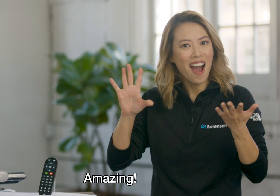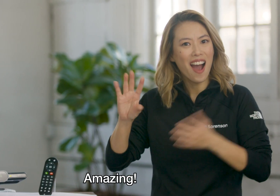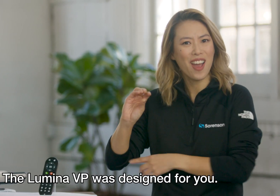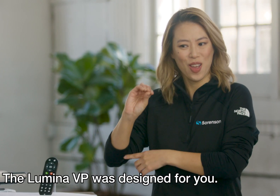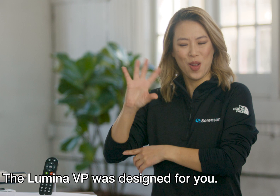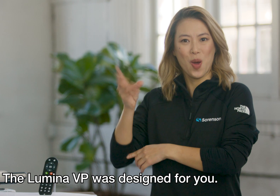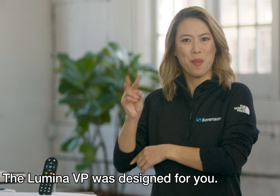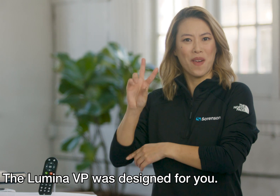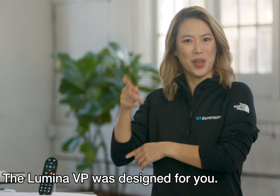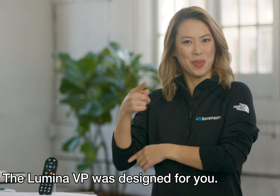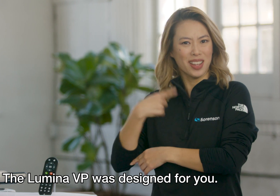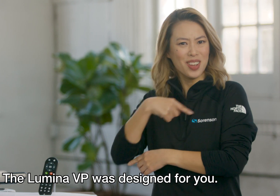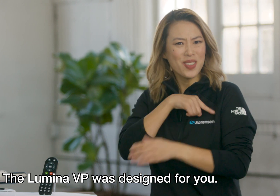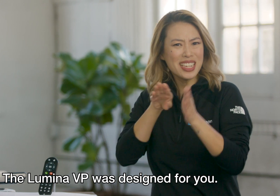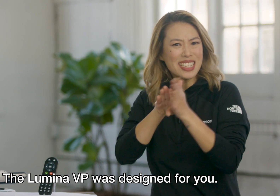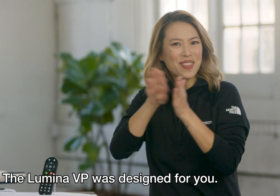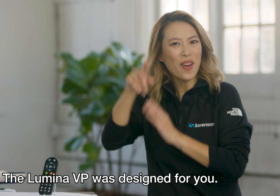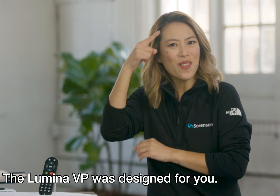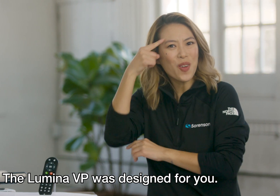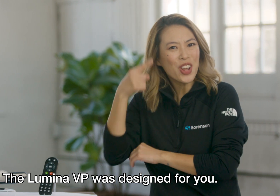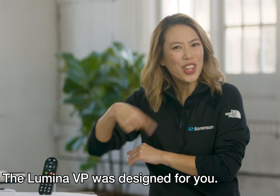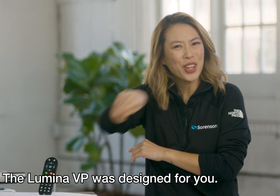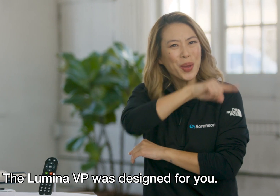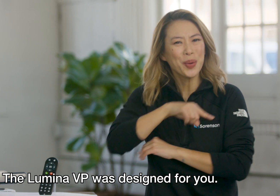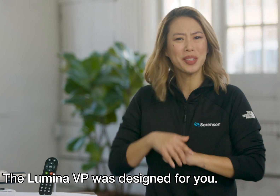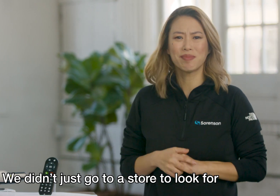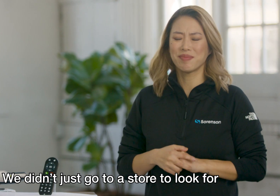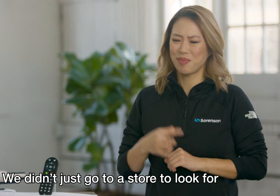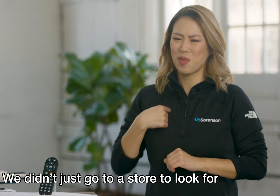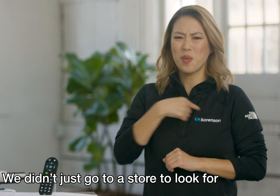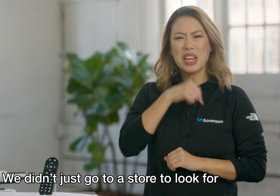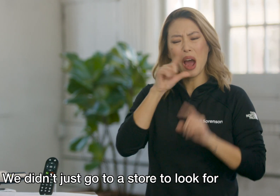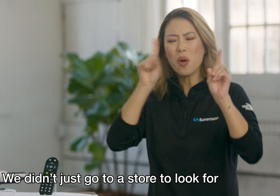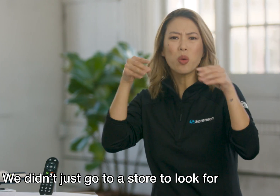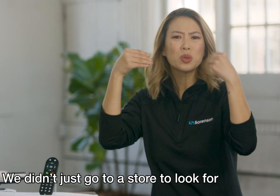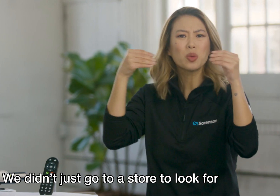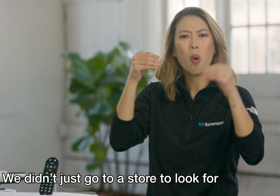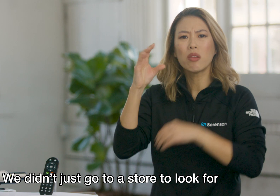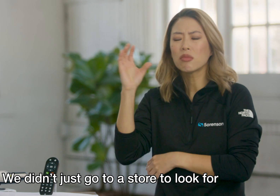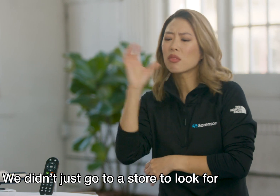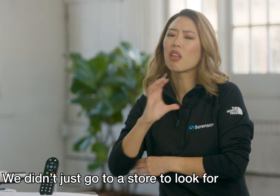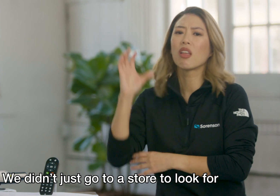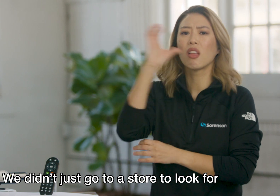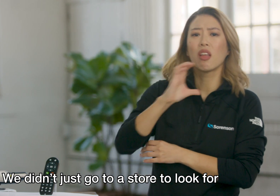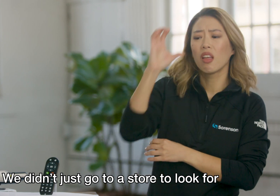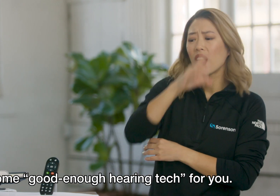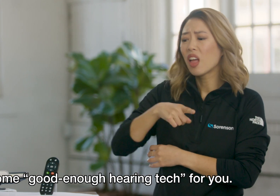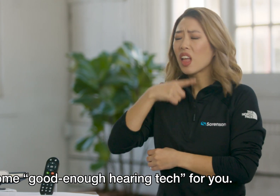Amazing! The Lumina VP was designed for you. We didn't just go to a store to look for some good